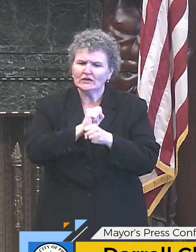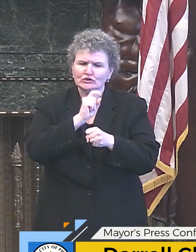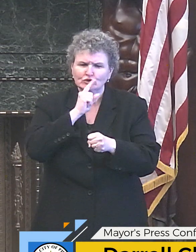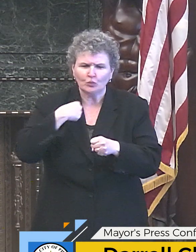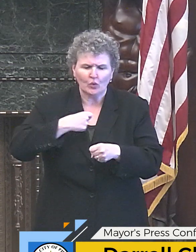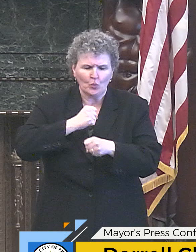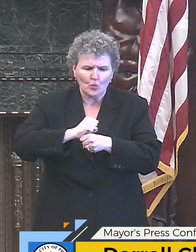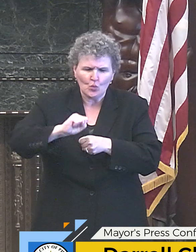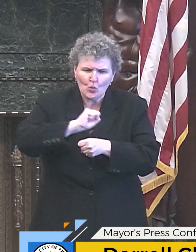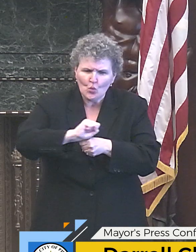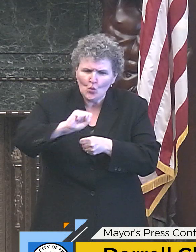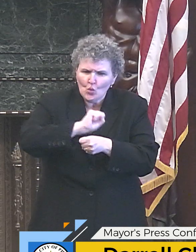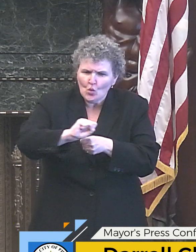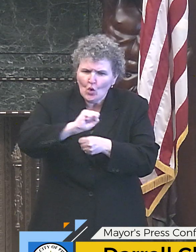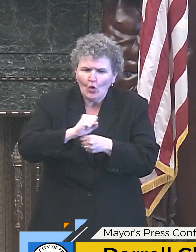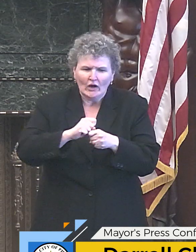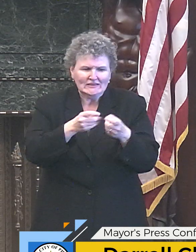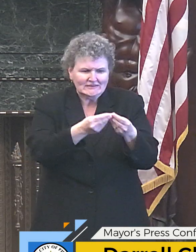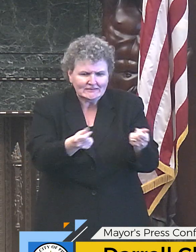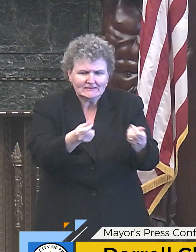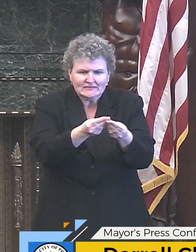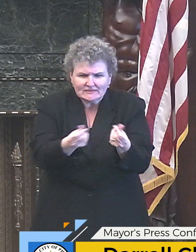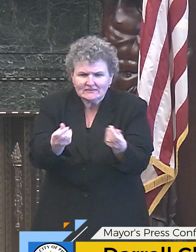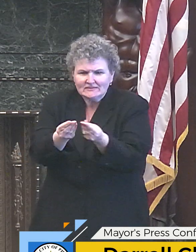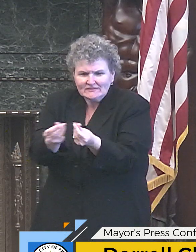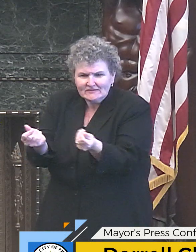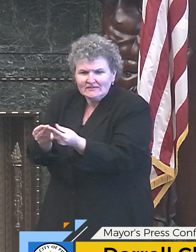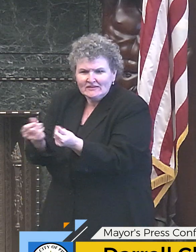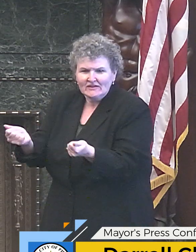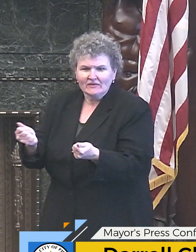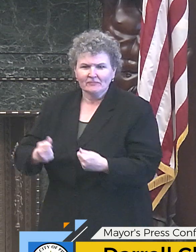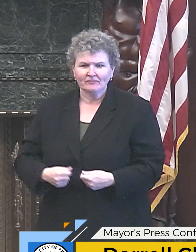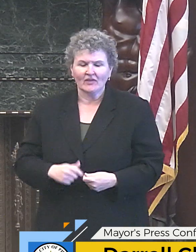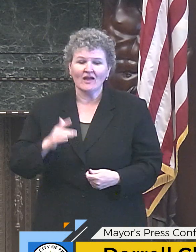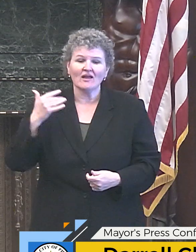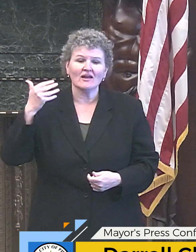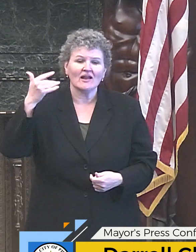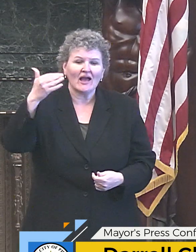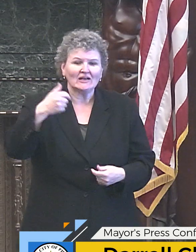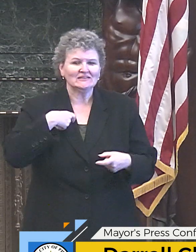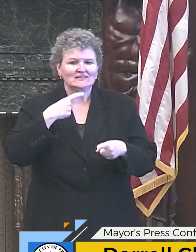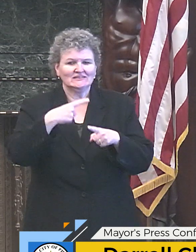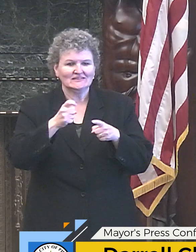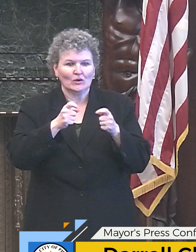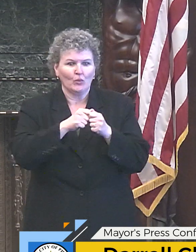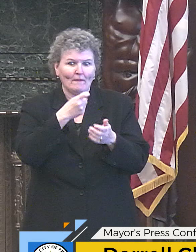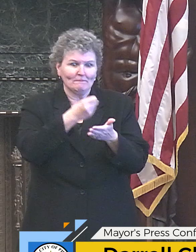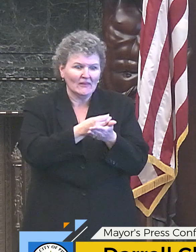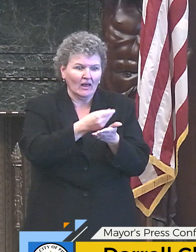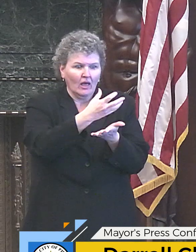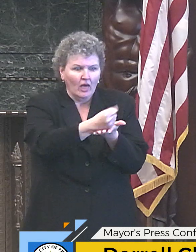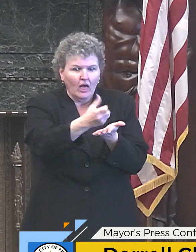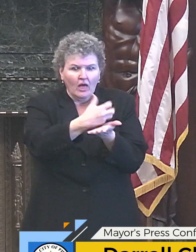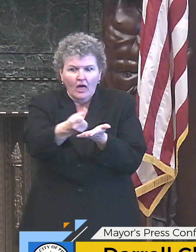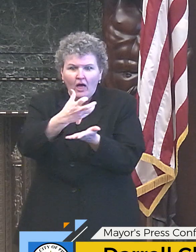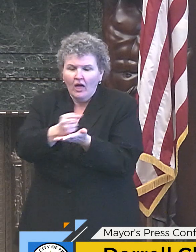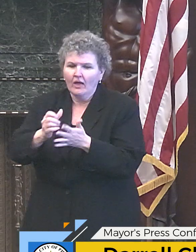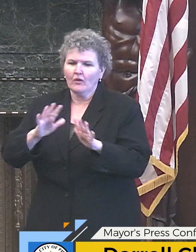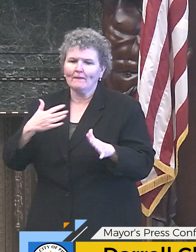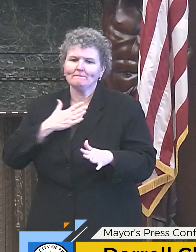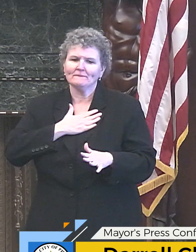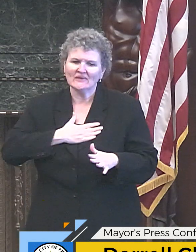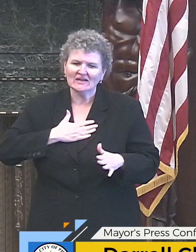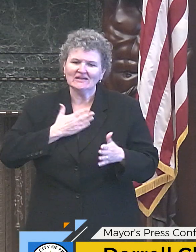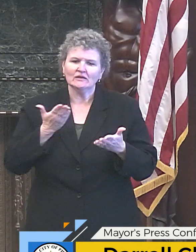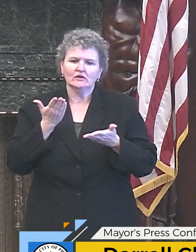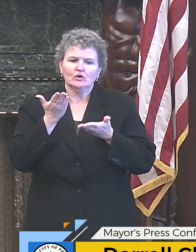the aftermath of this, we will do whatever we need to do to flatten this curve. So we're just asking everybody to please pay attention to the recommendations. We must